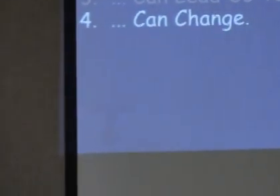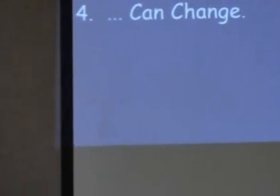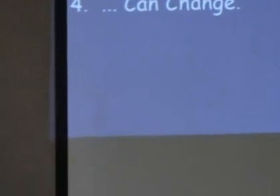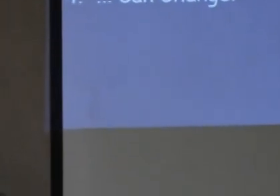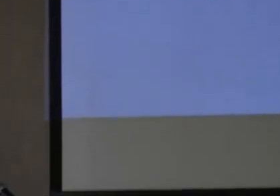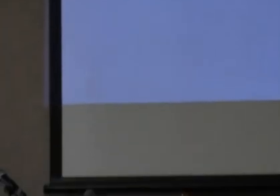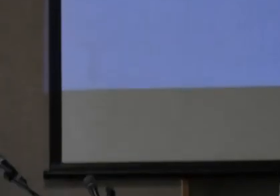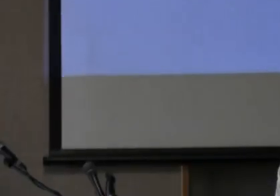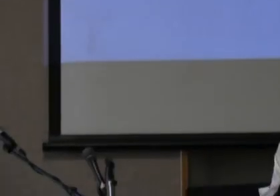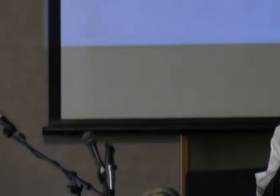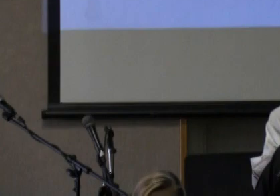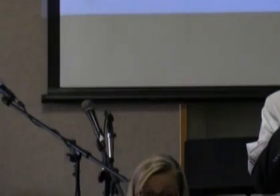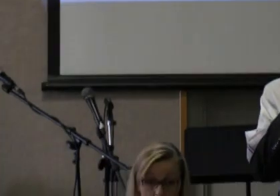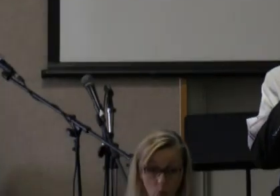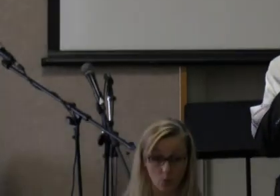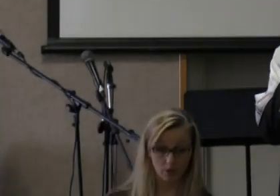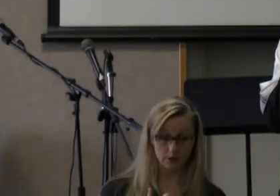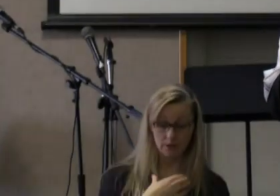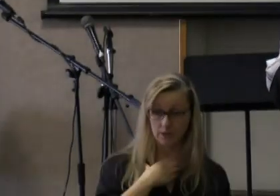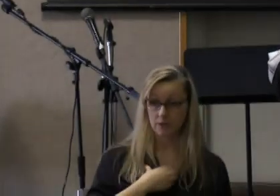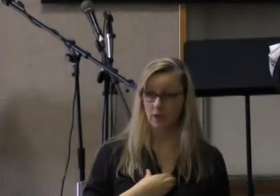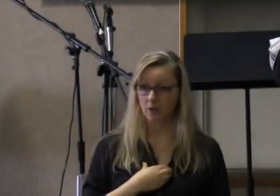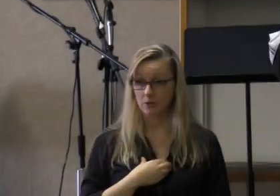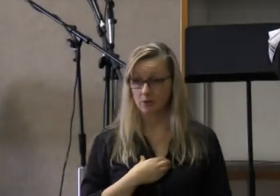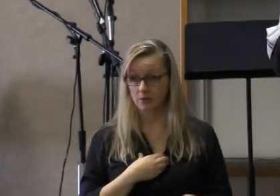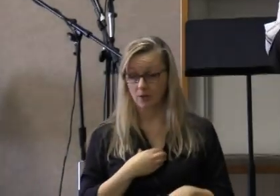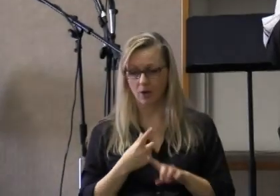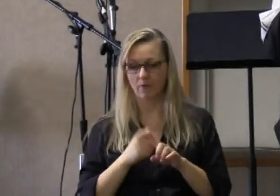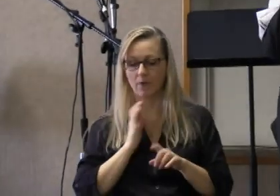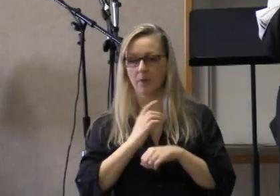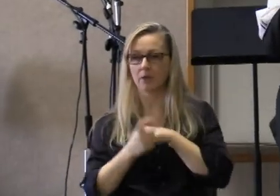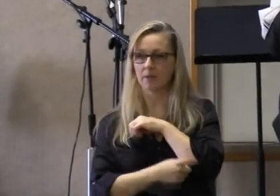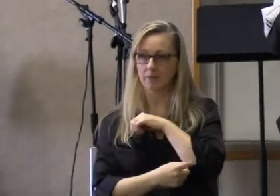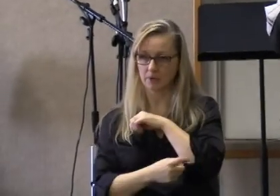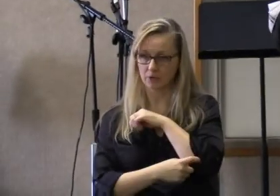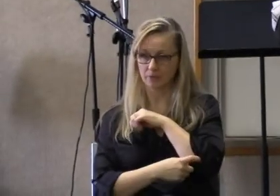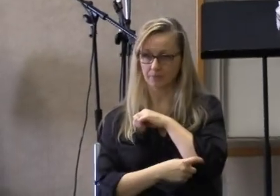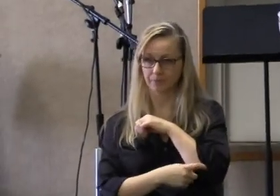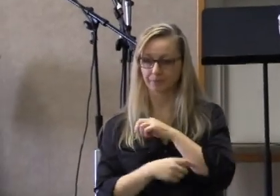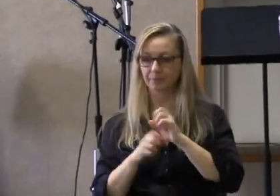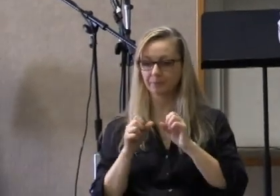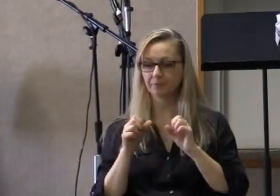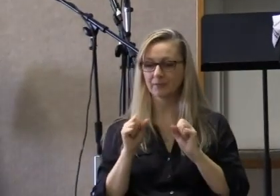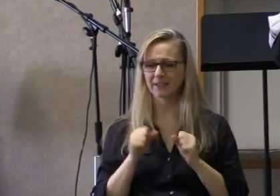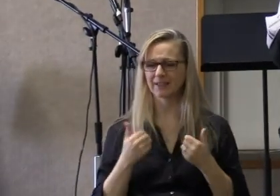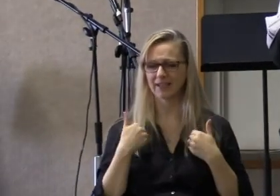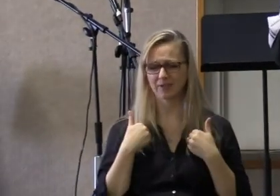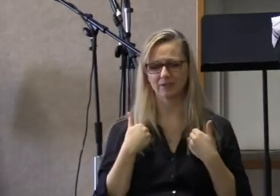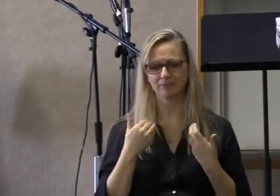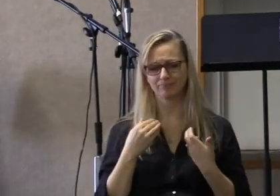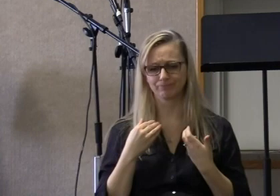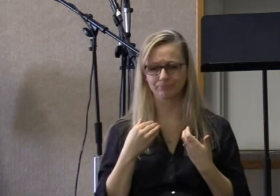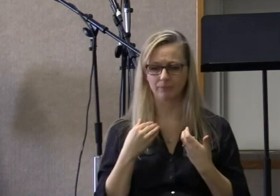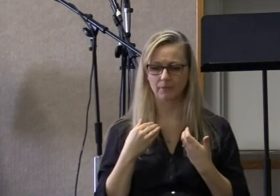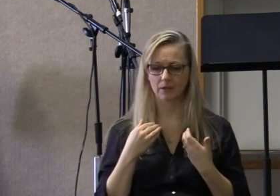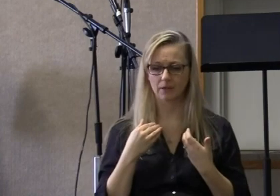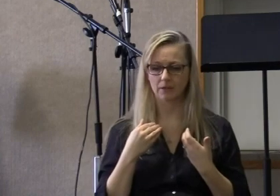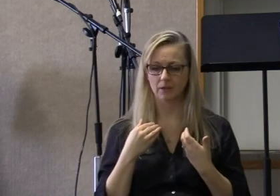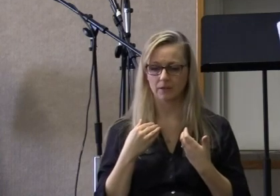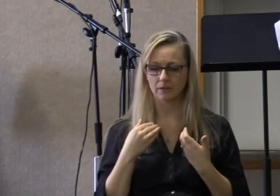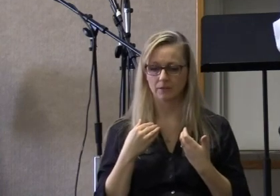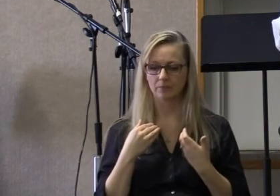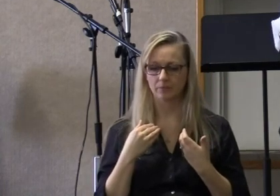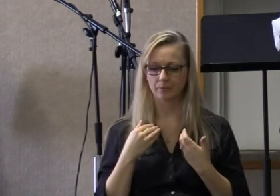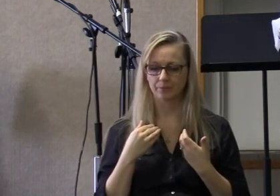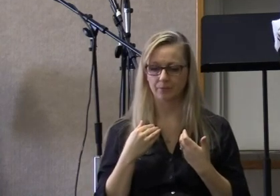Clearly, our wants and desires are the roots of our temptations and can have an adverse impact on the mind fight. And you